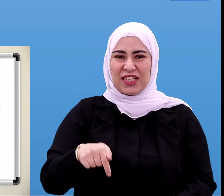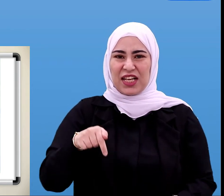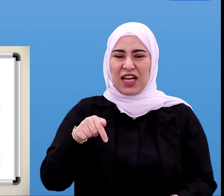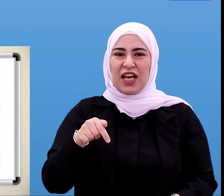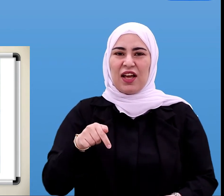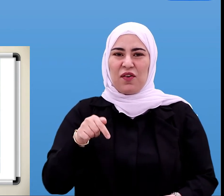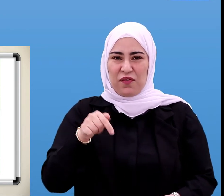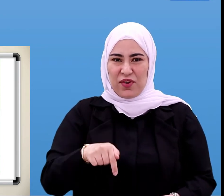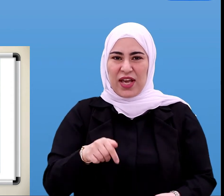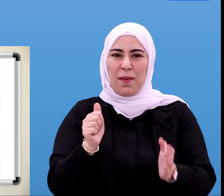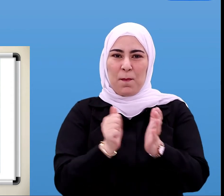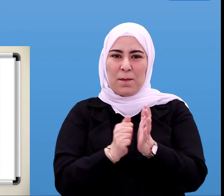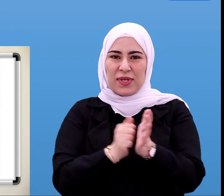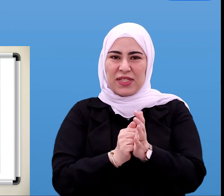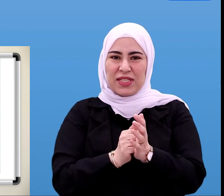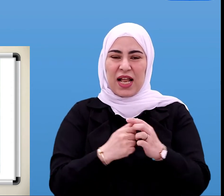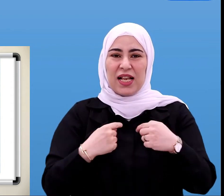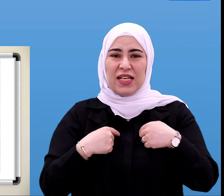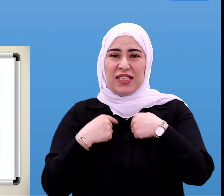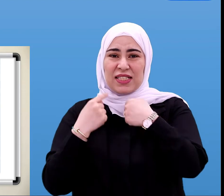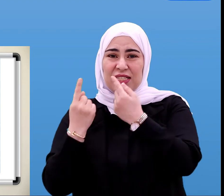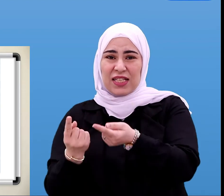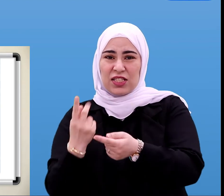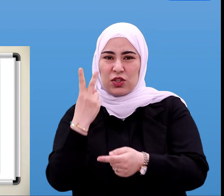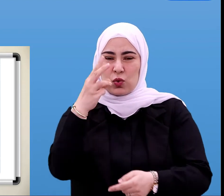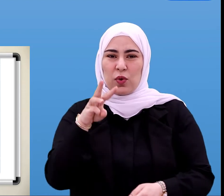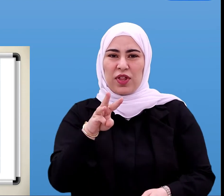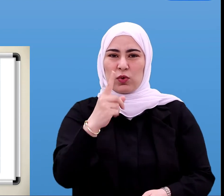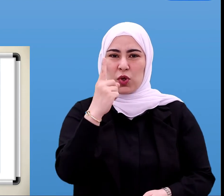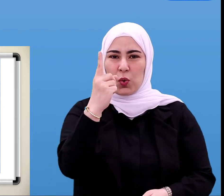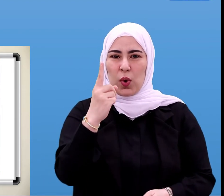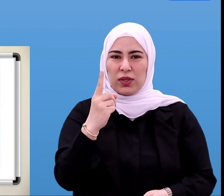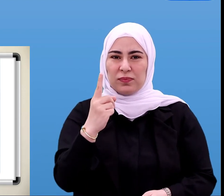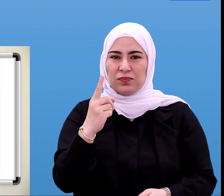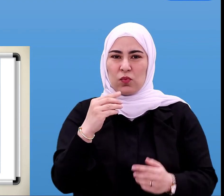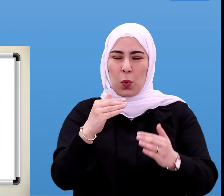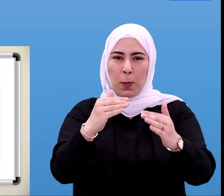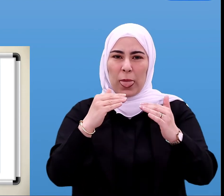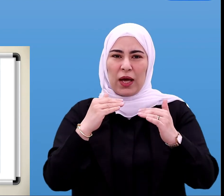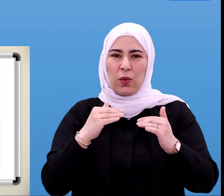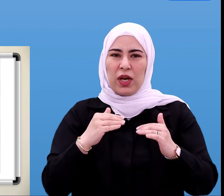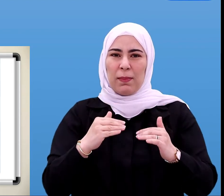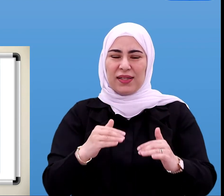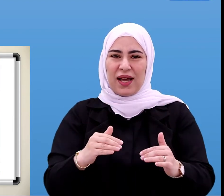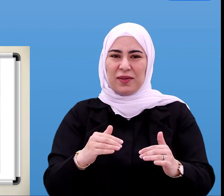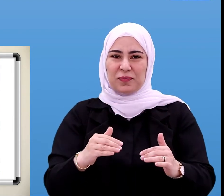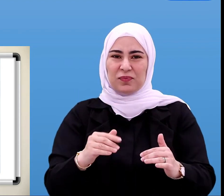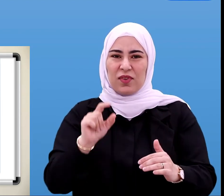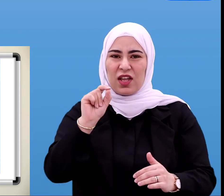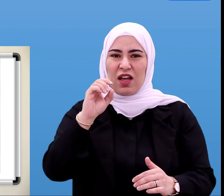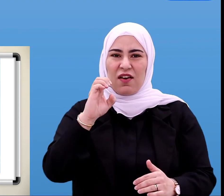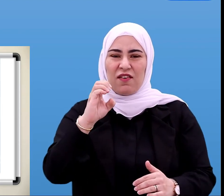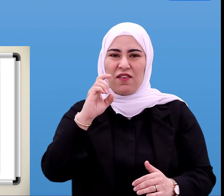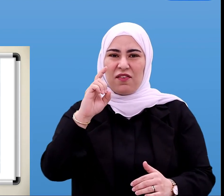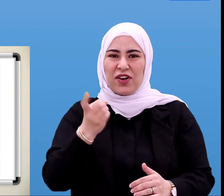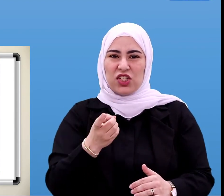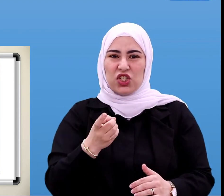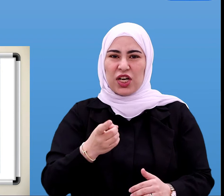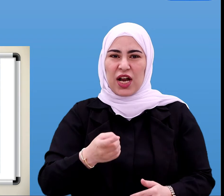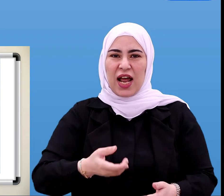in this house since 2001. Which sentence is better? Or which sentence